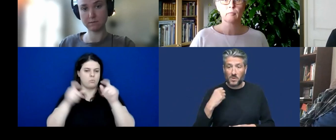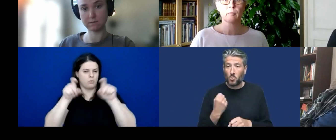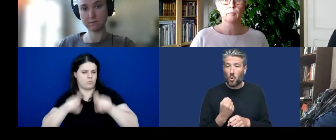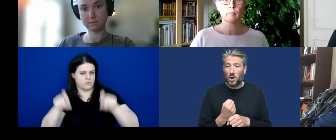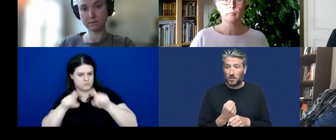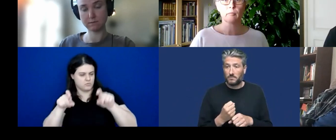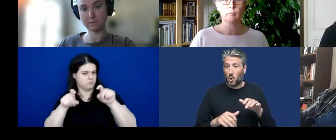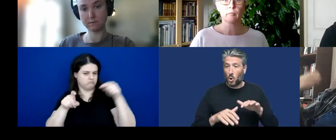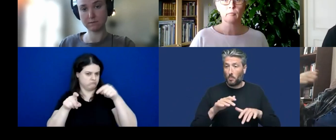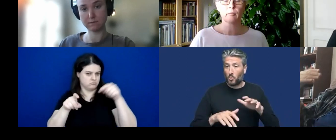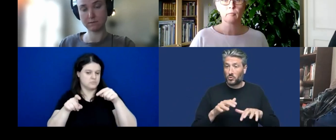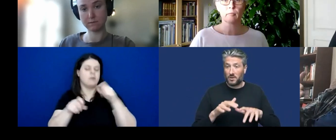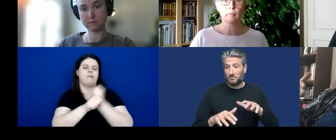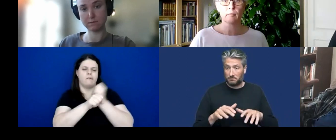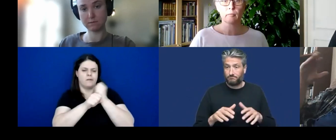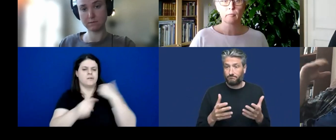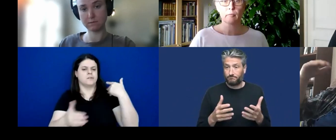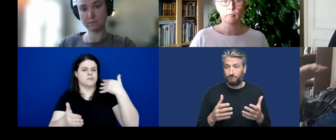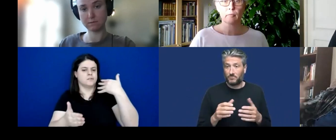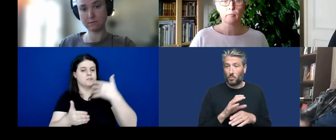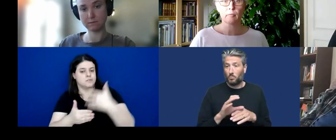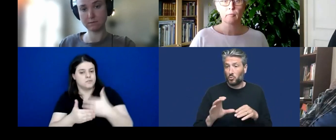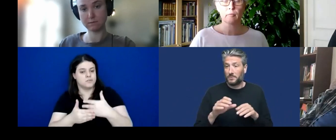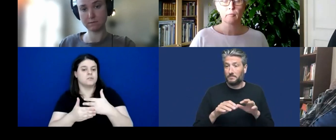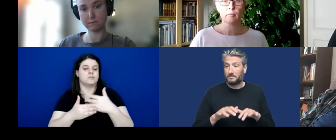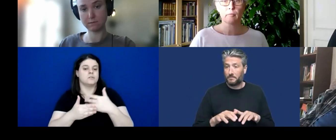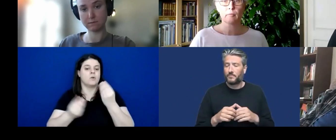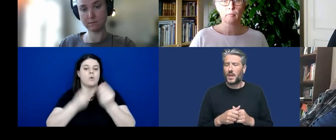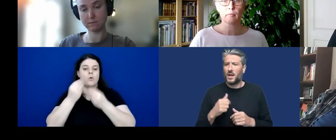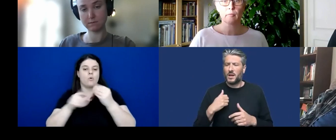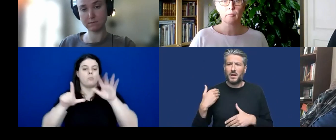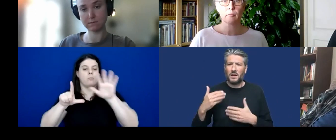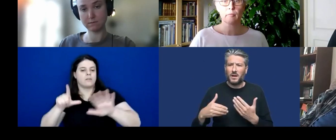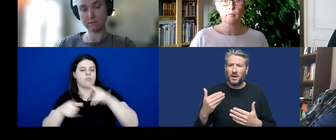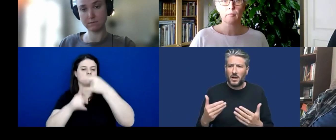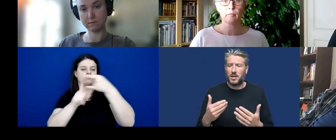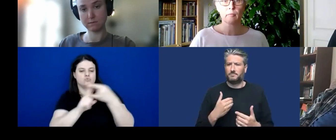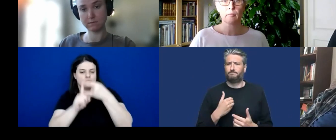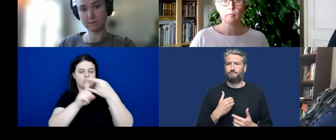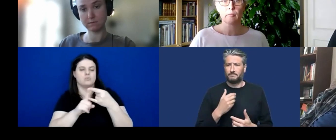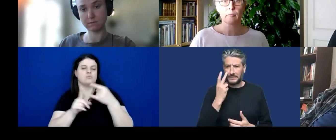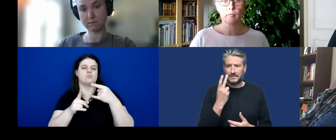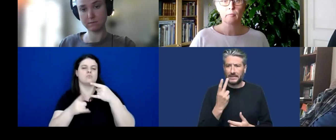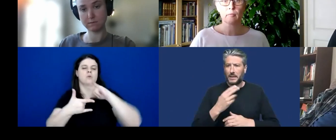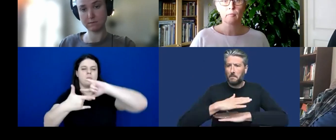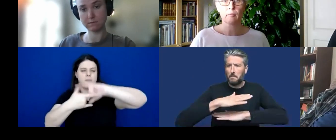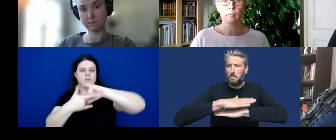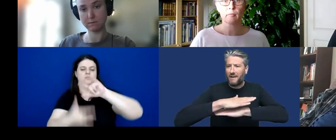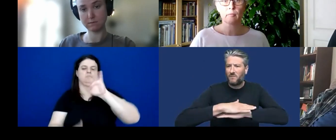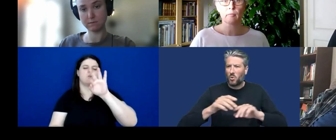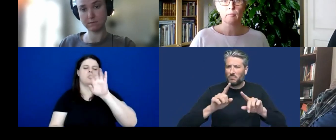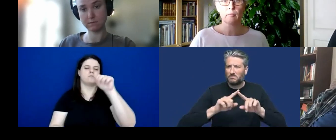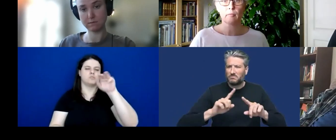and for many years now I've noticed that some of the platforms like Zoom and Teams, they don't seem